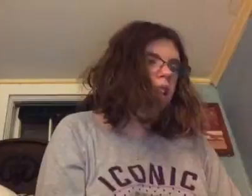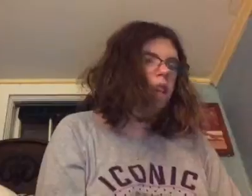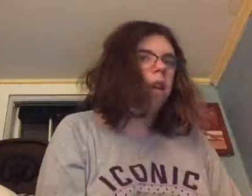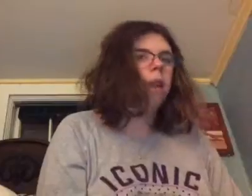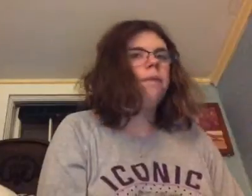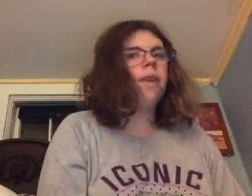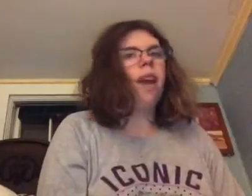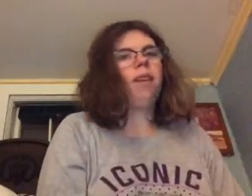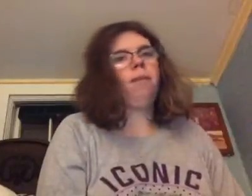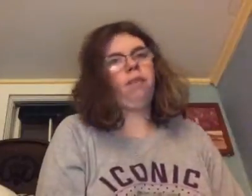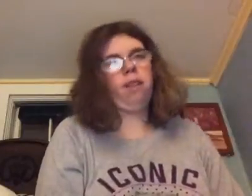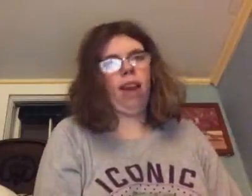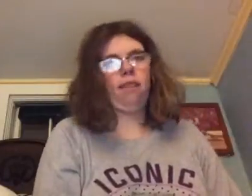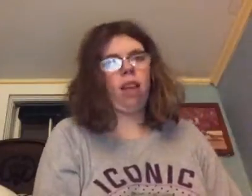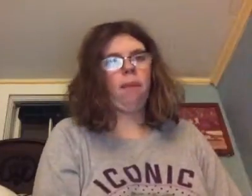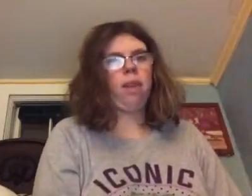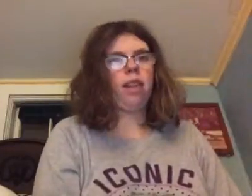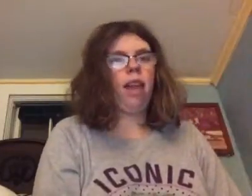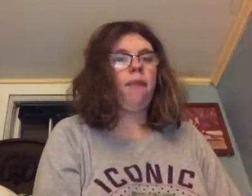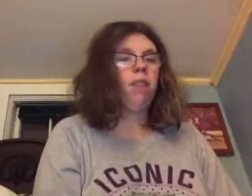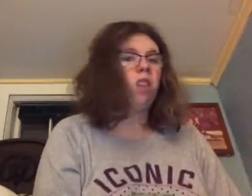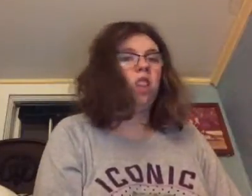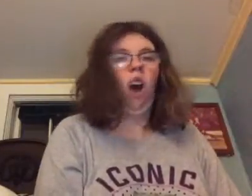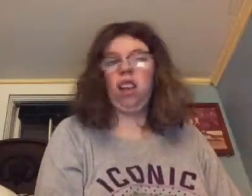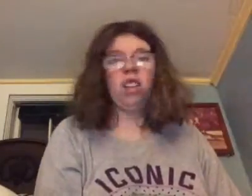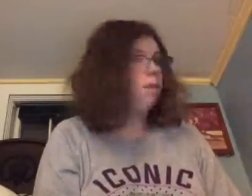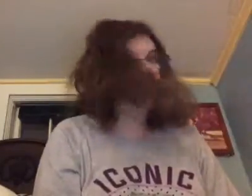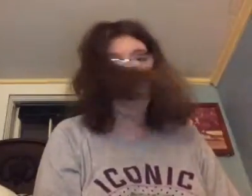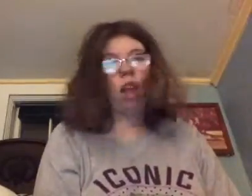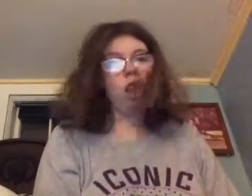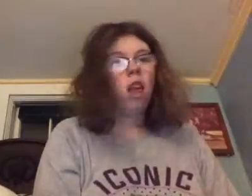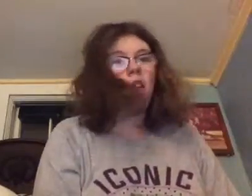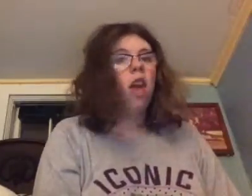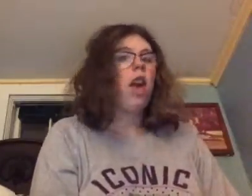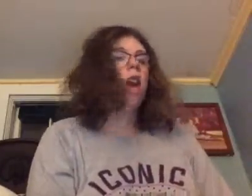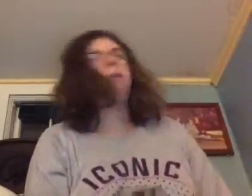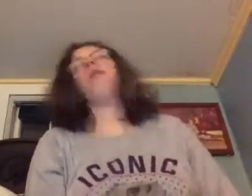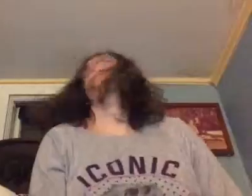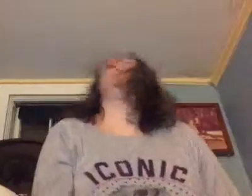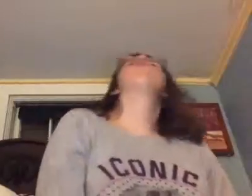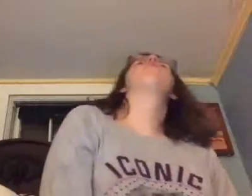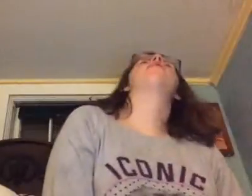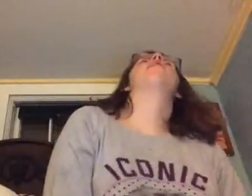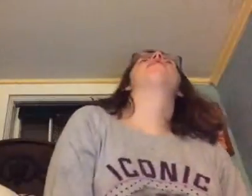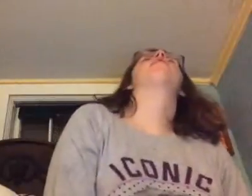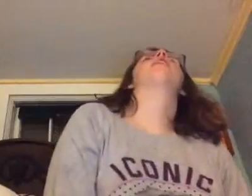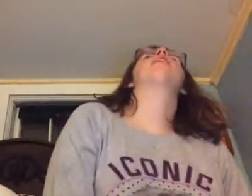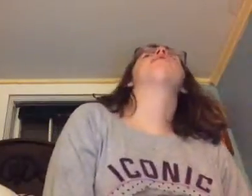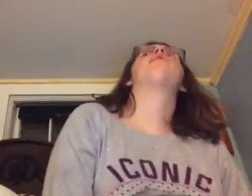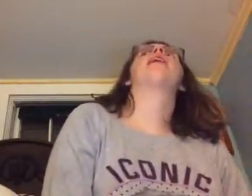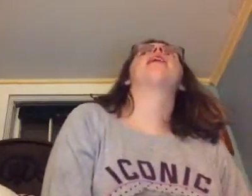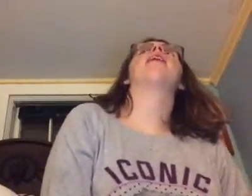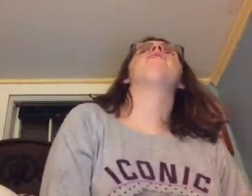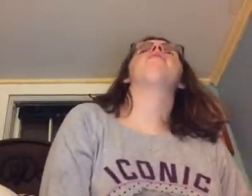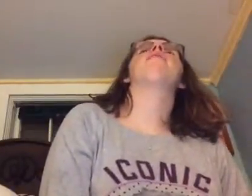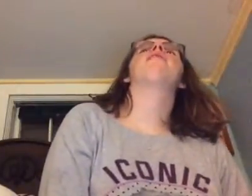you know, I didn't really have any best friends after that because I eventually lost them all. And then probably to about 8th grade, I tried to make friends